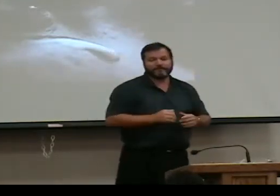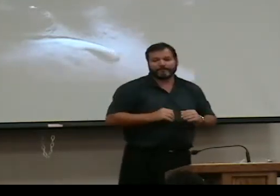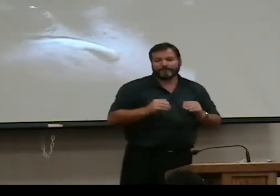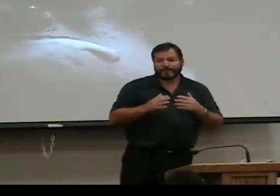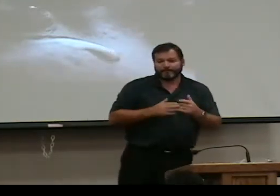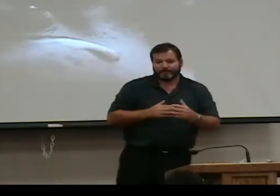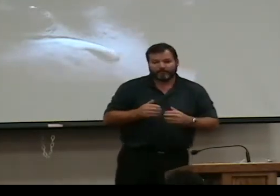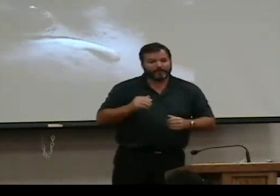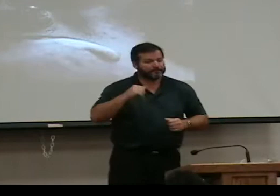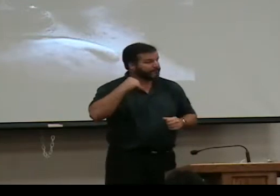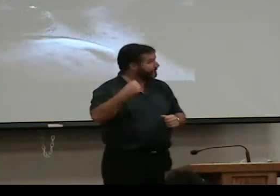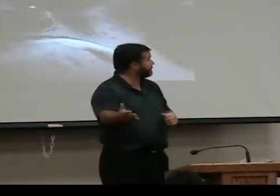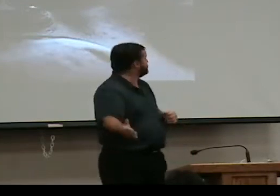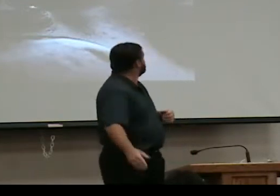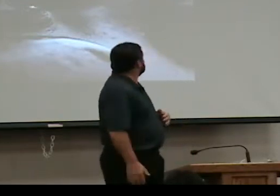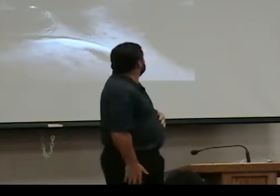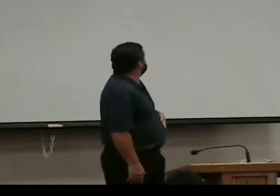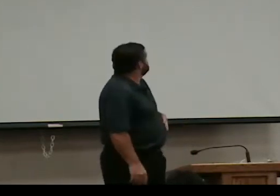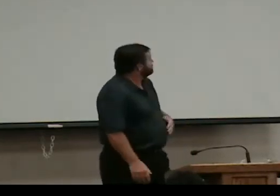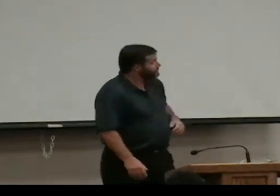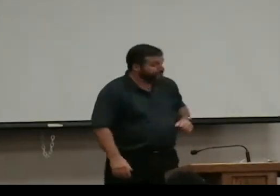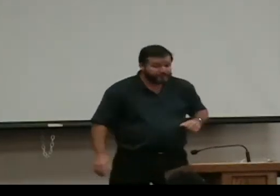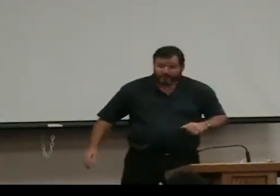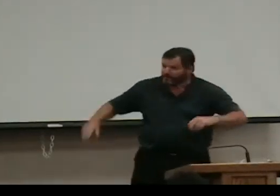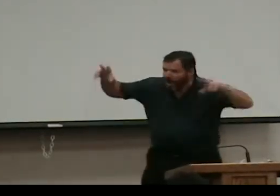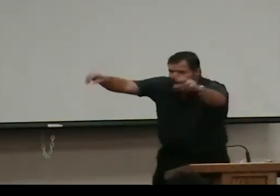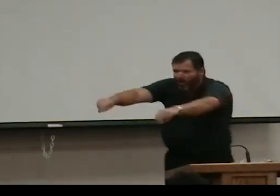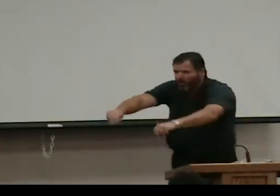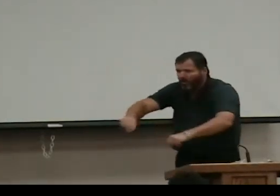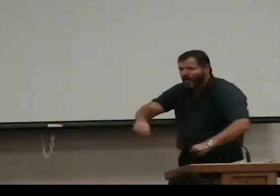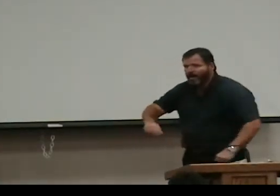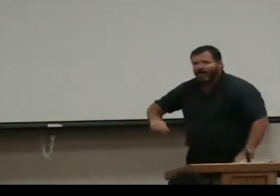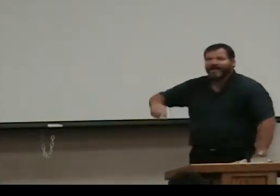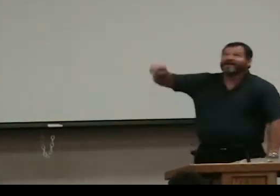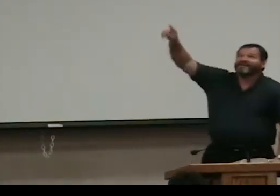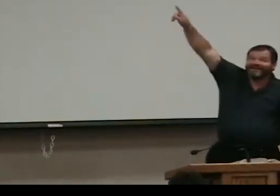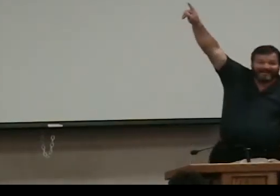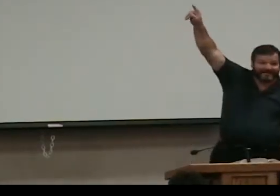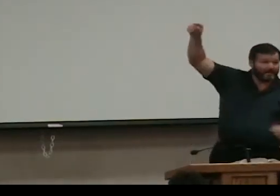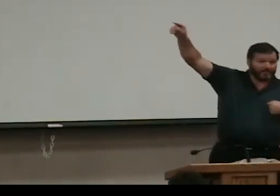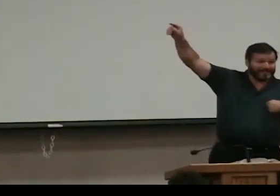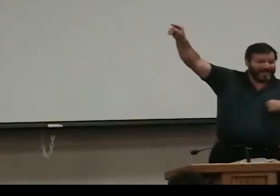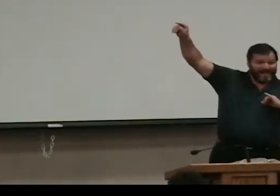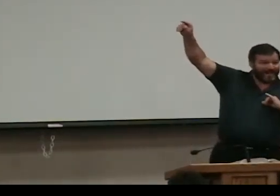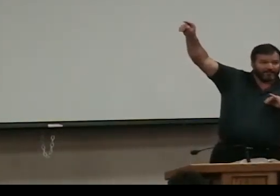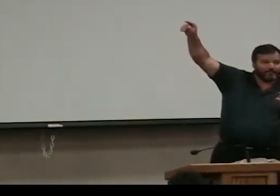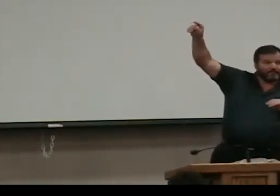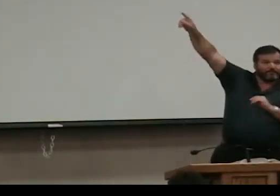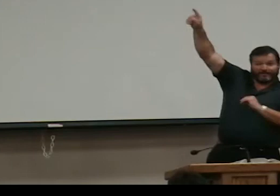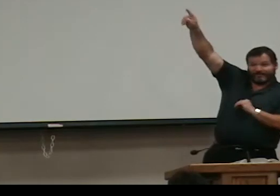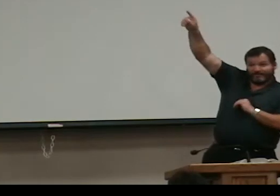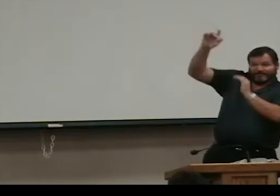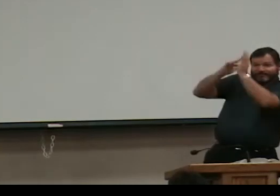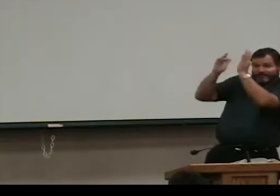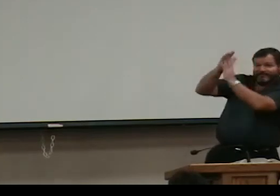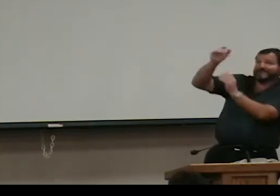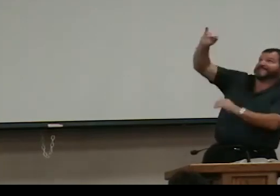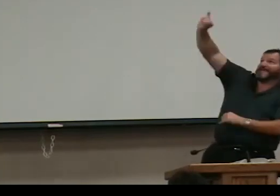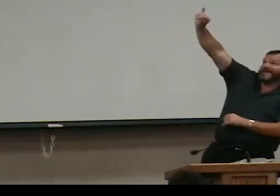Okay. There's something missing the way that it's shown. Anyway, we'll go ahead. We have God, good news